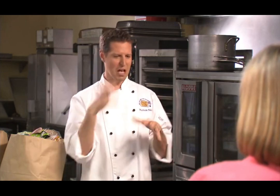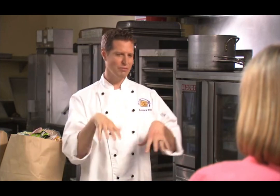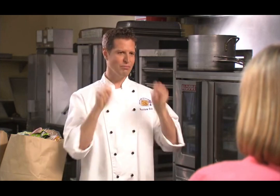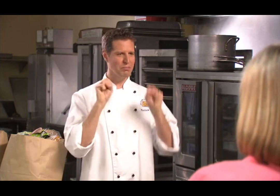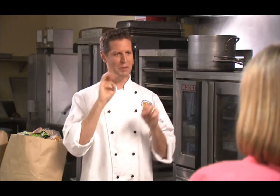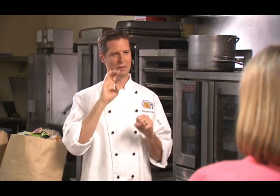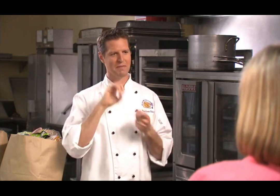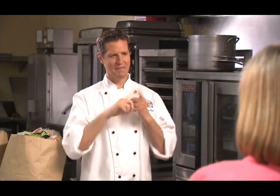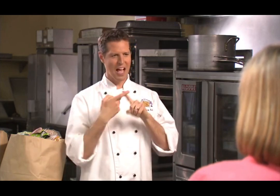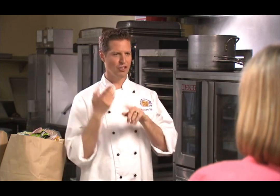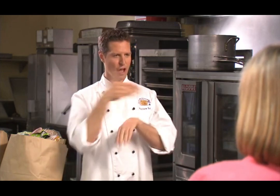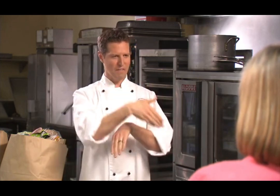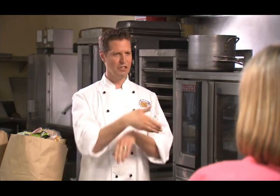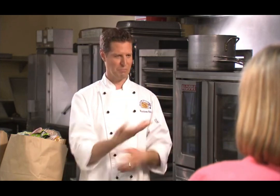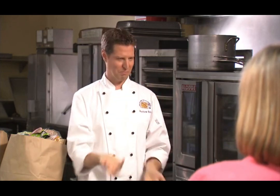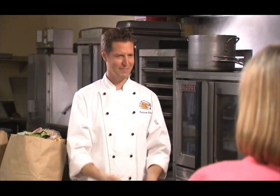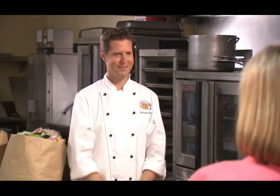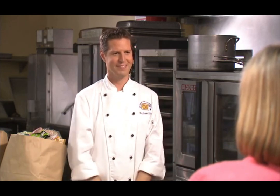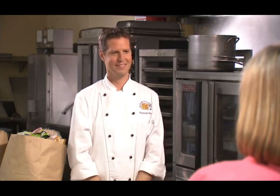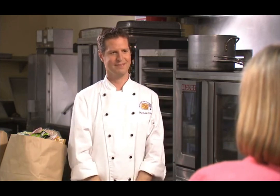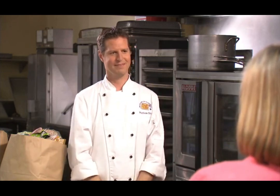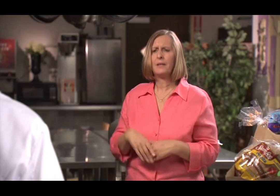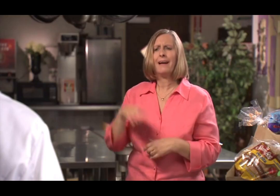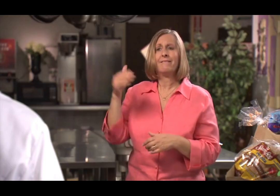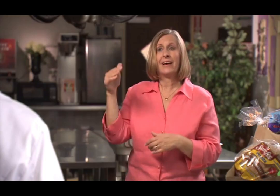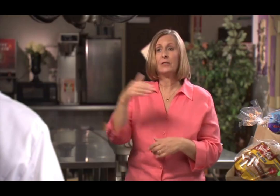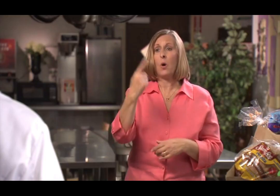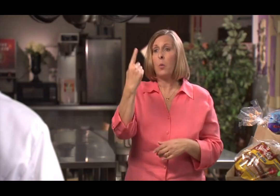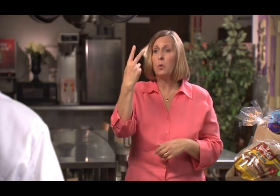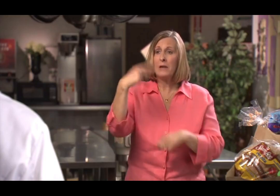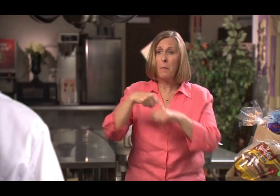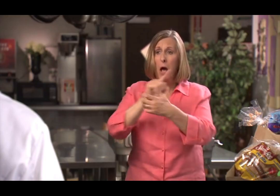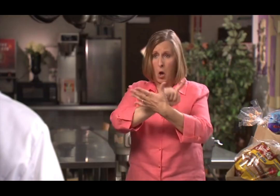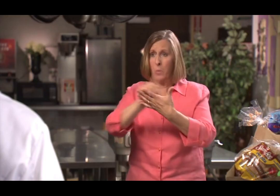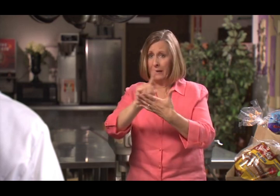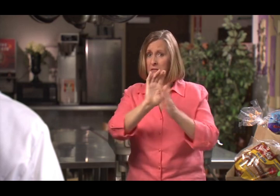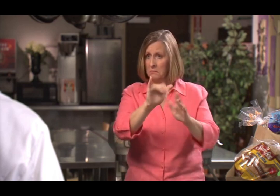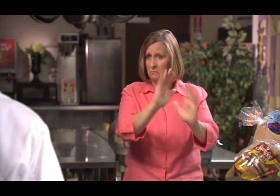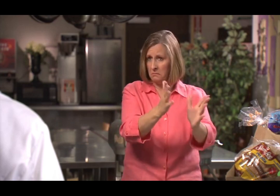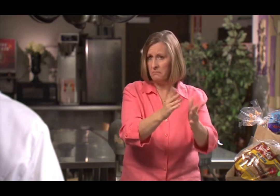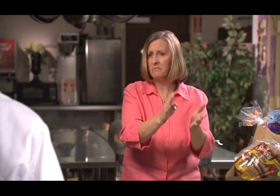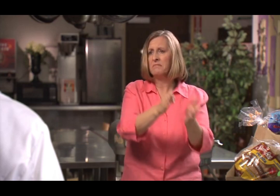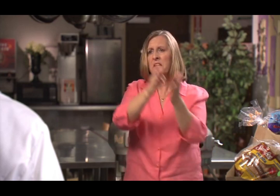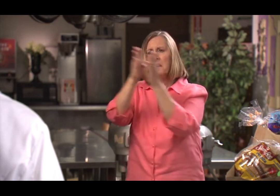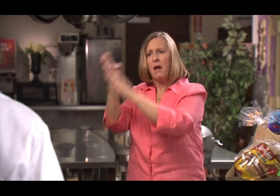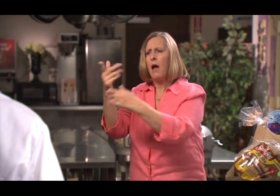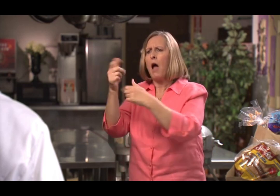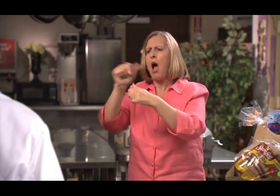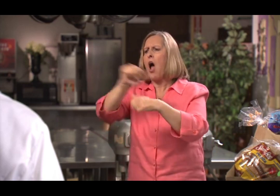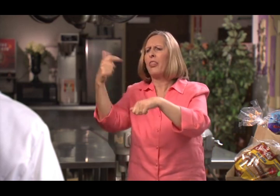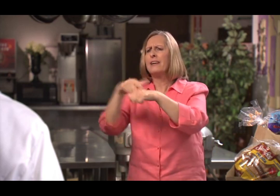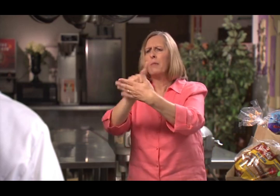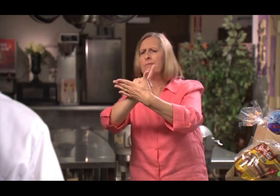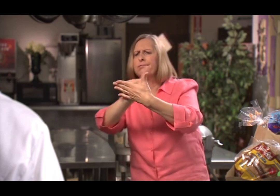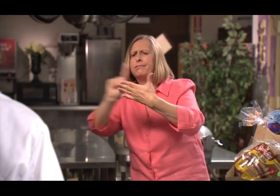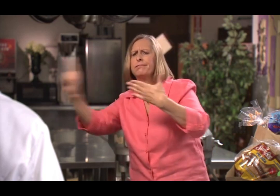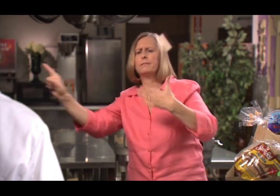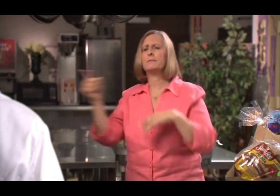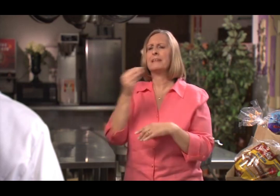They are perfect if you are hosting friends. Apart from eating fish 1 to 2 times a week, you should eat lean